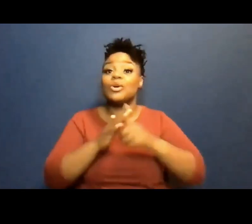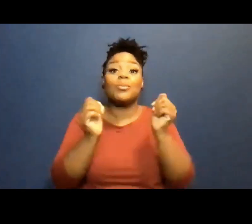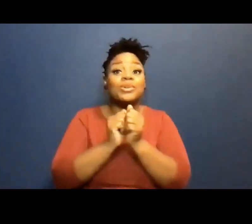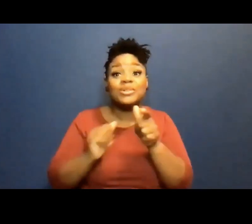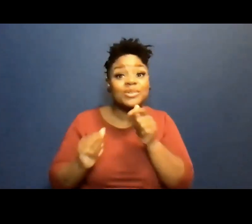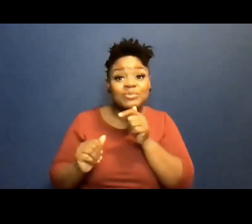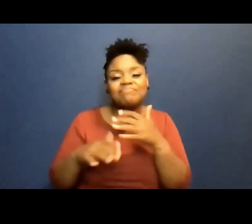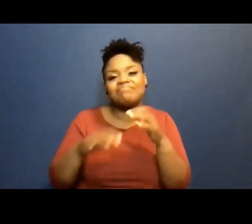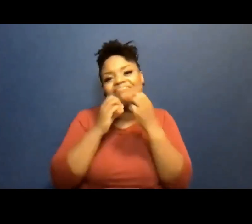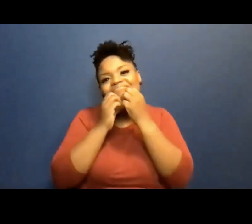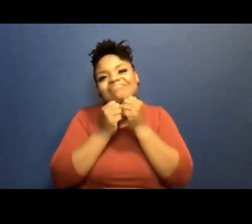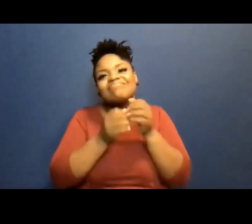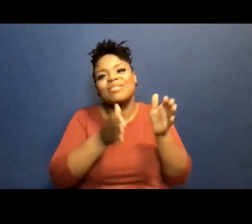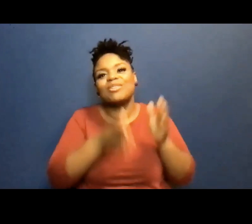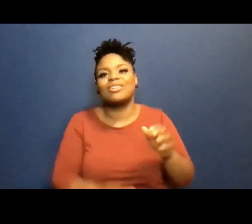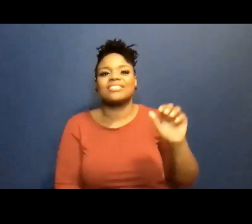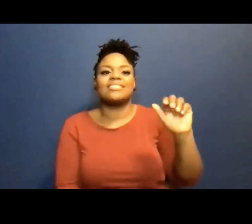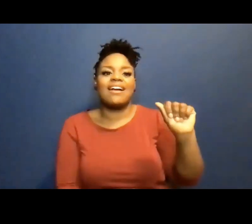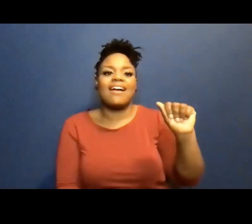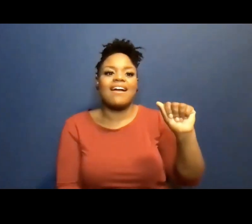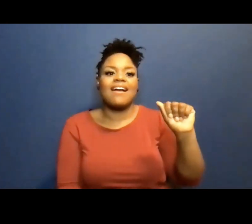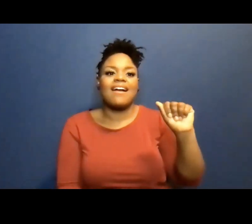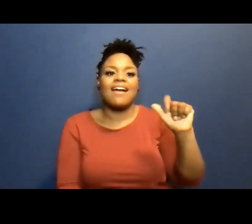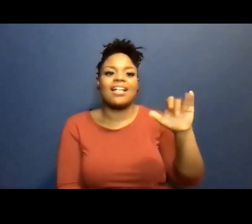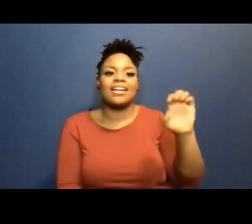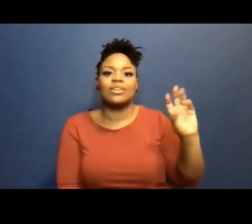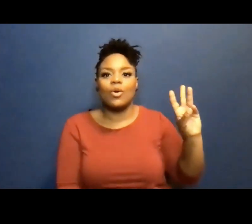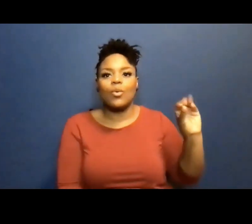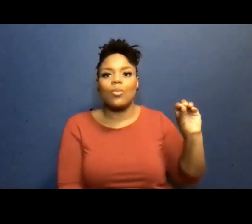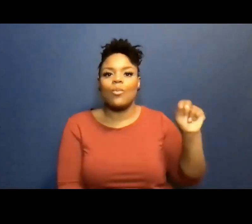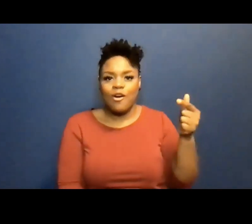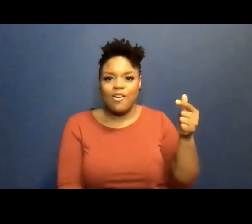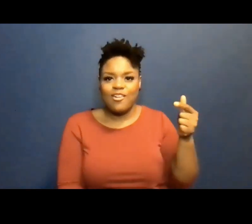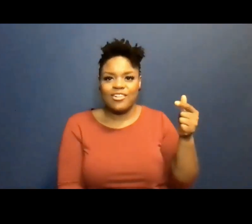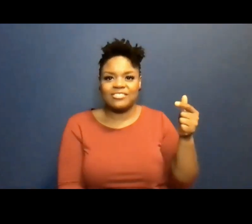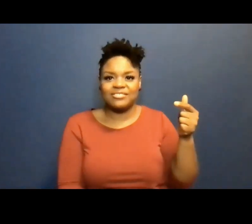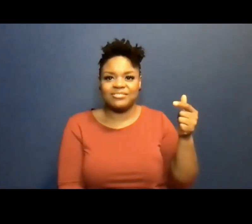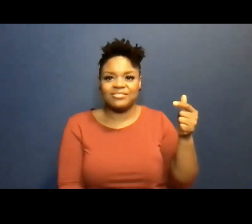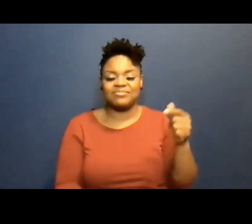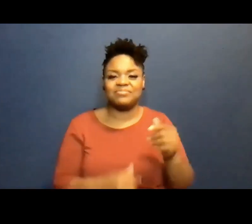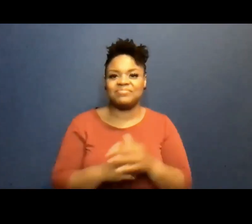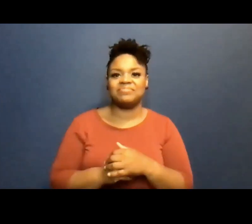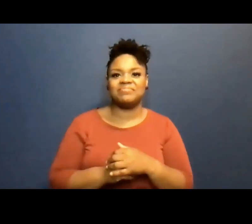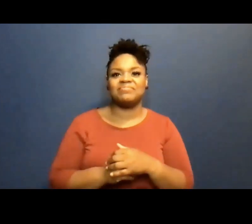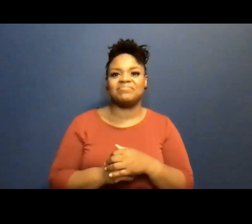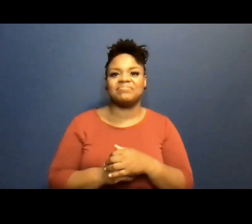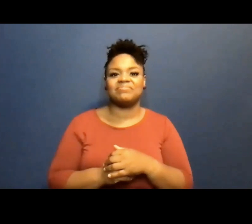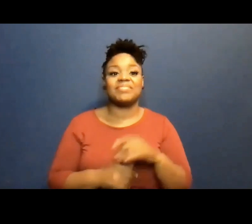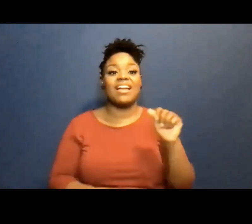Oh, Dee. I am so excited because I just want to say up front that I'm friends with